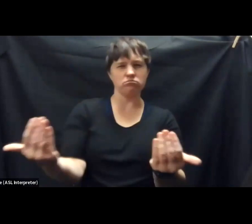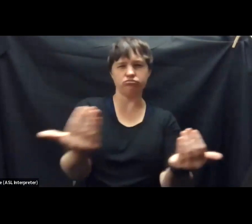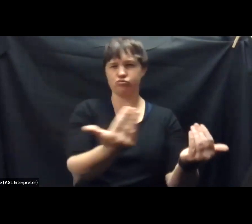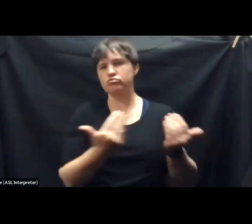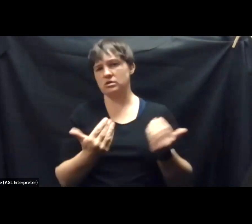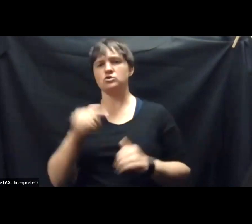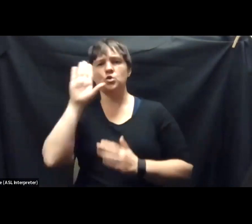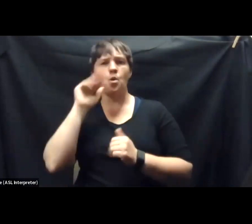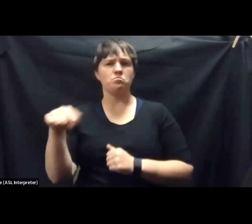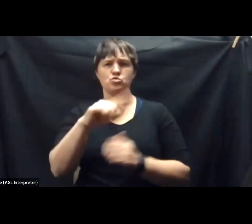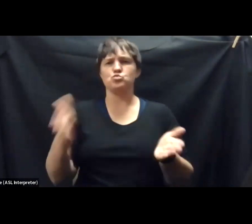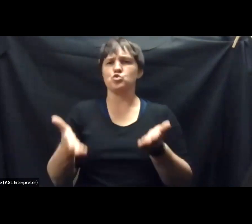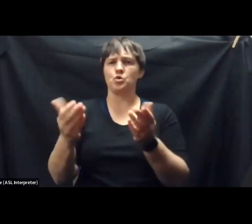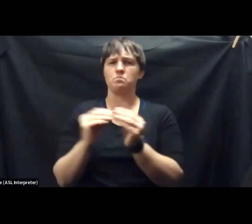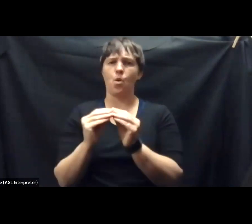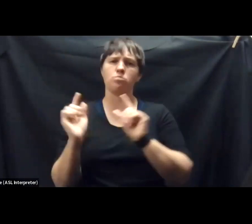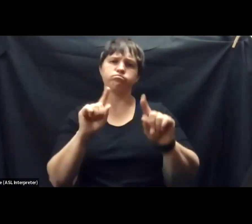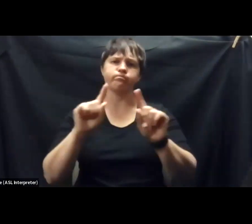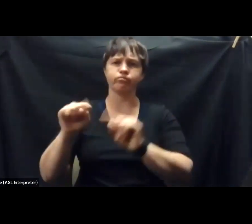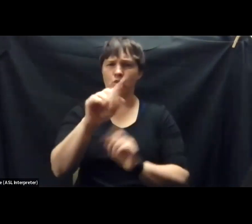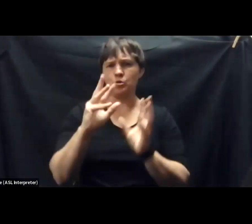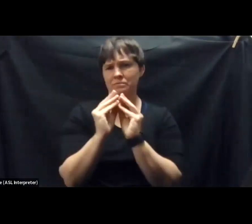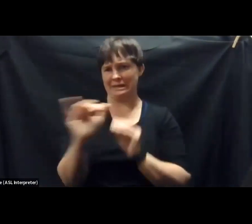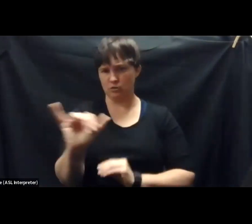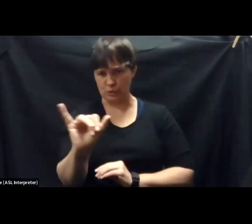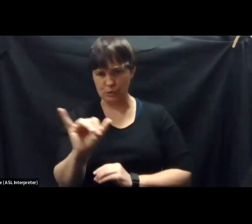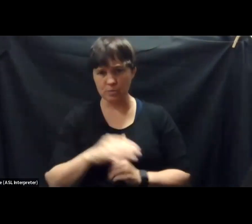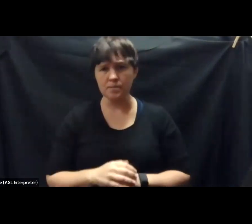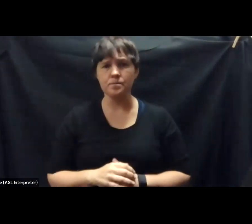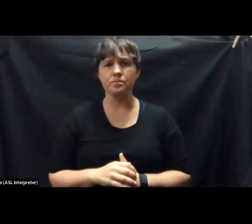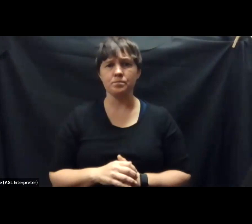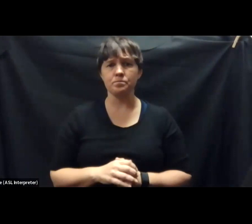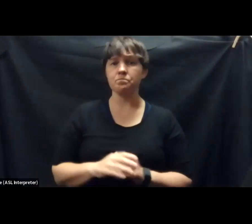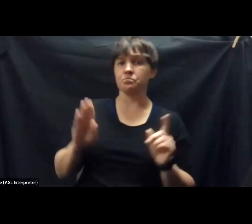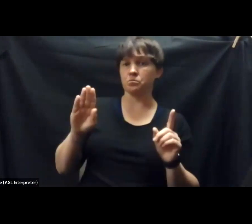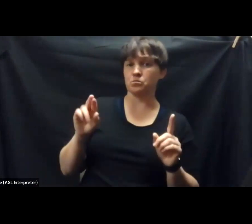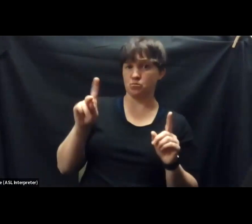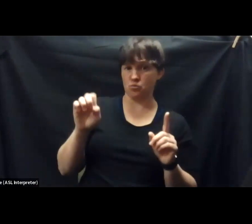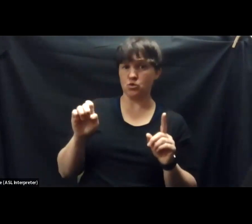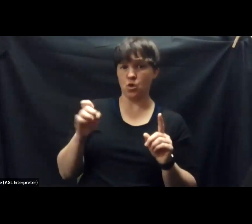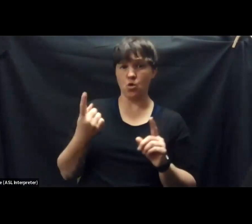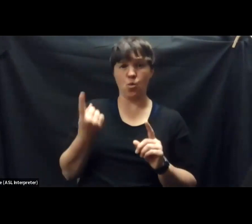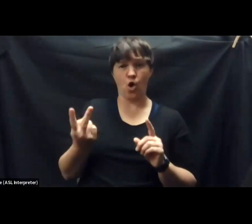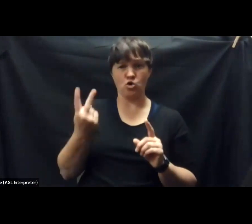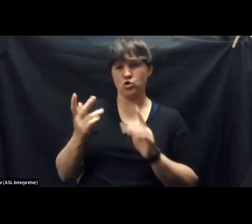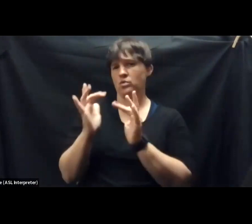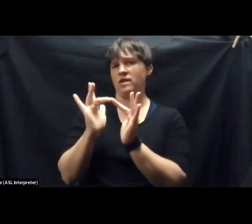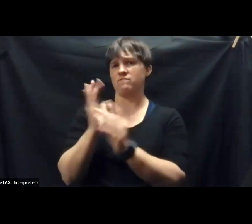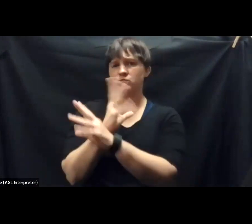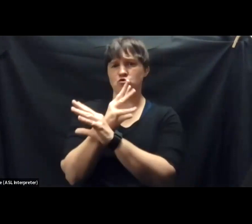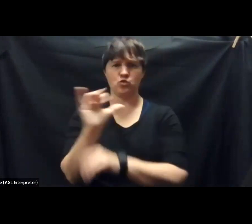hope you all encourage others to go to those as well. And there are one or two that are virtual